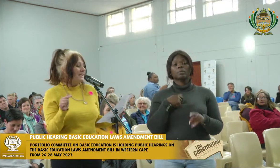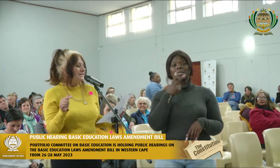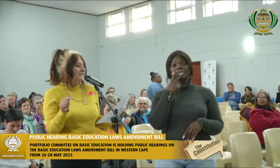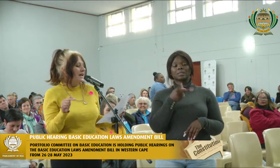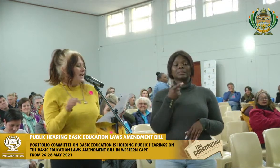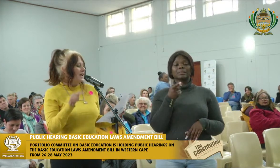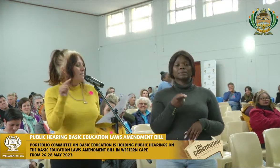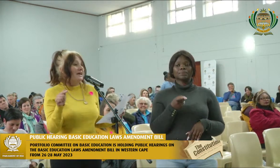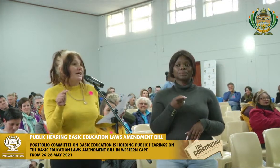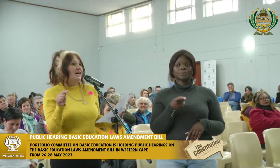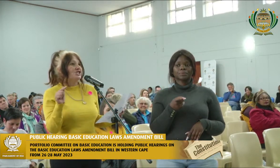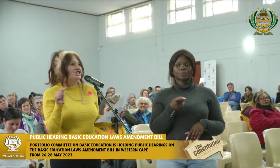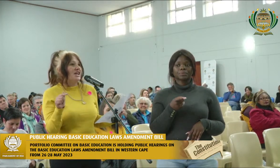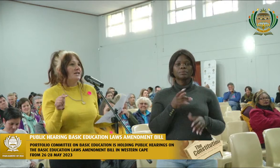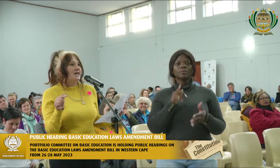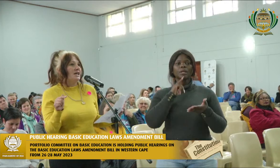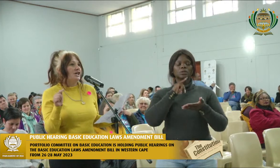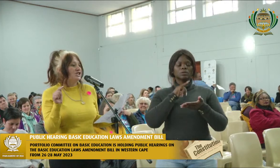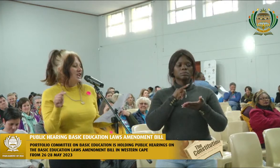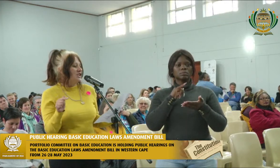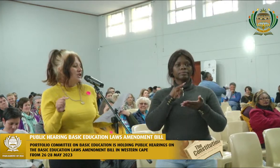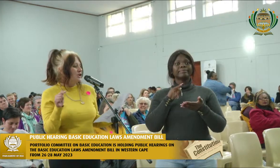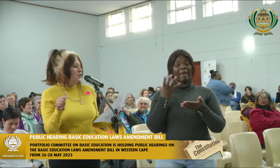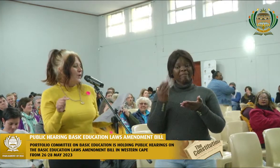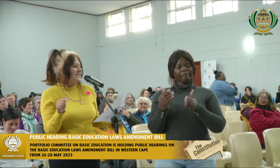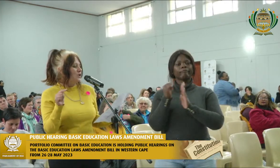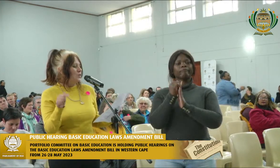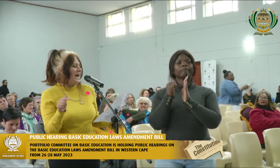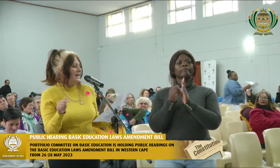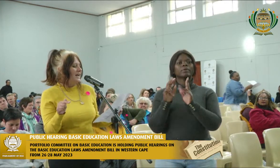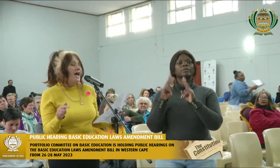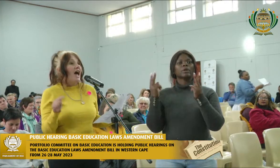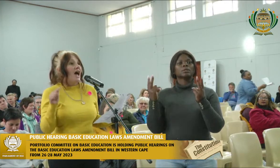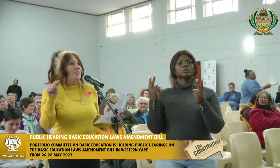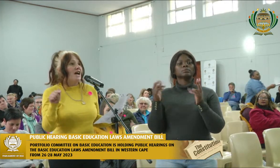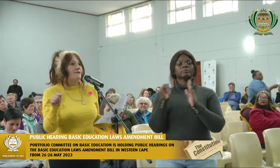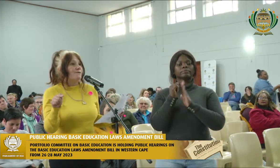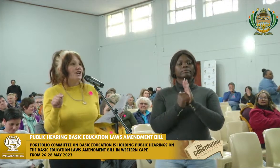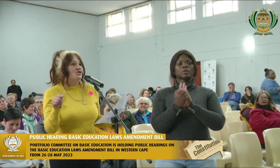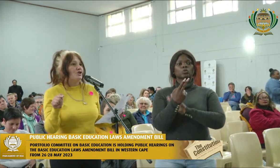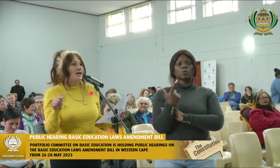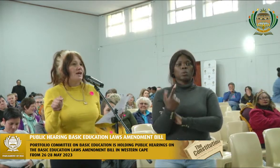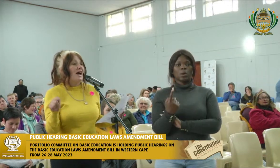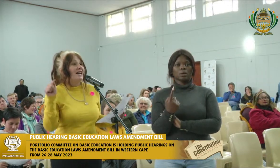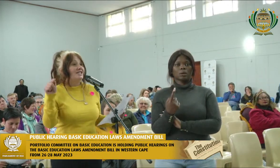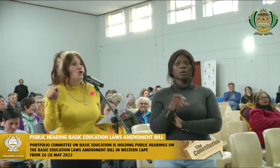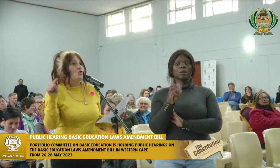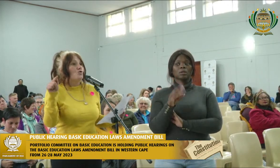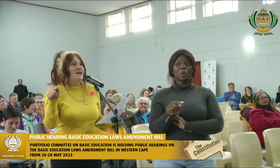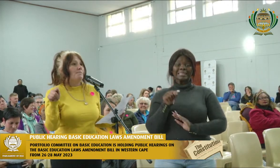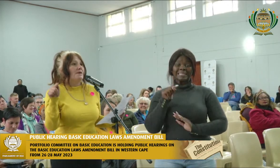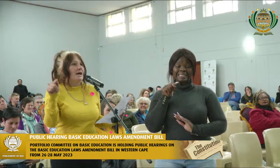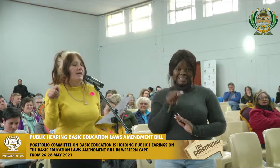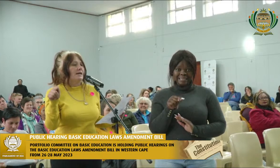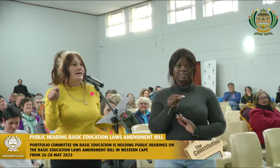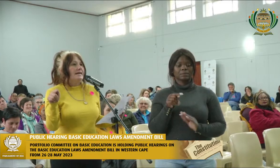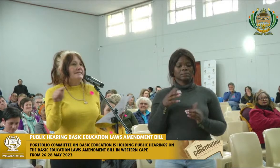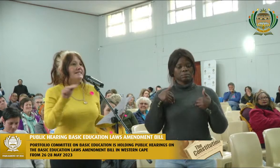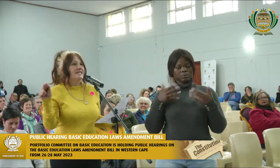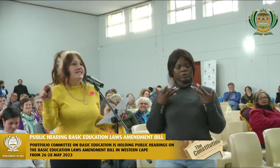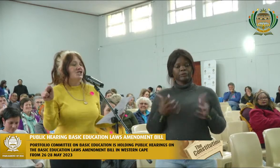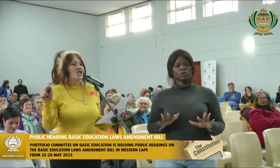small piece in a bigger agenda, Agenda 21, and that freight train has already